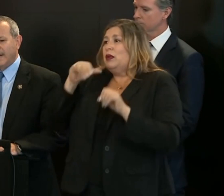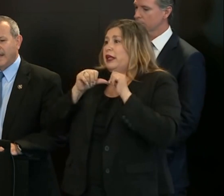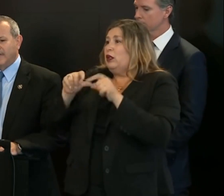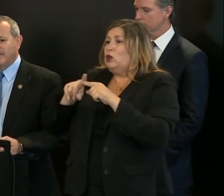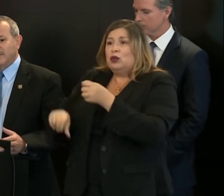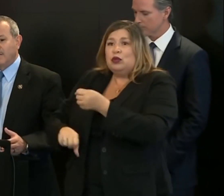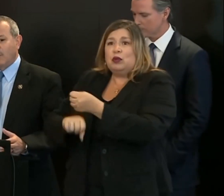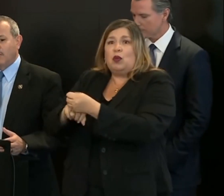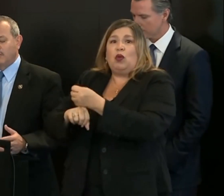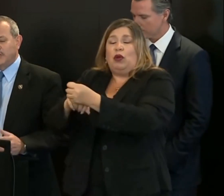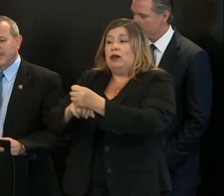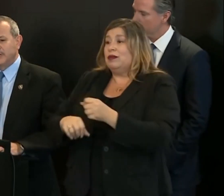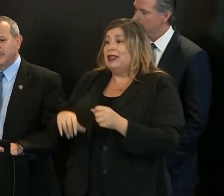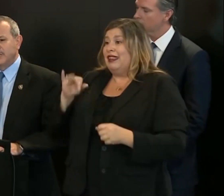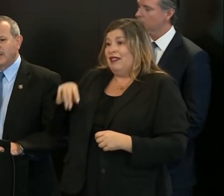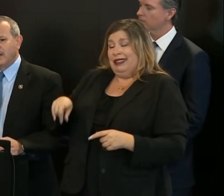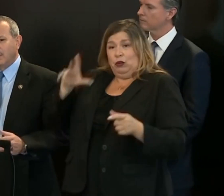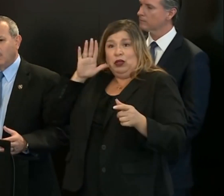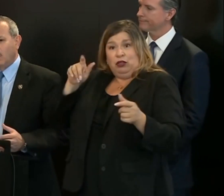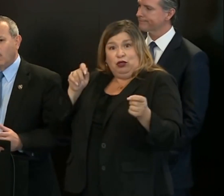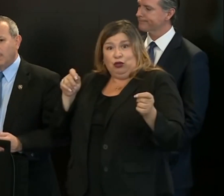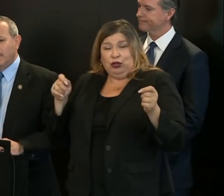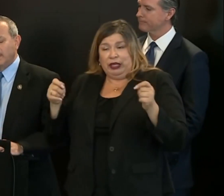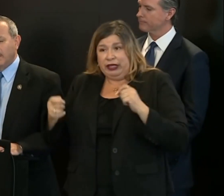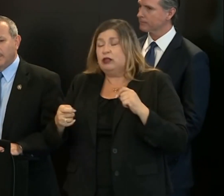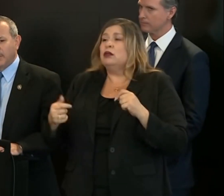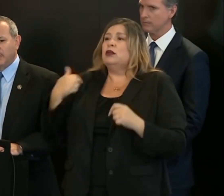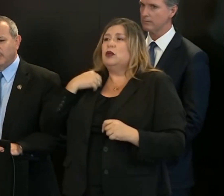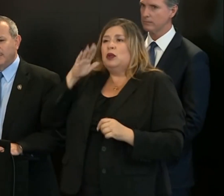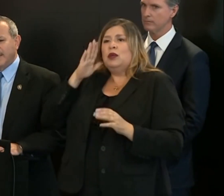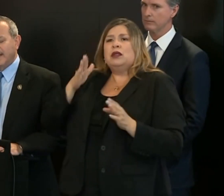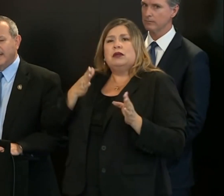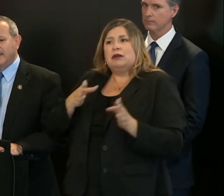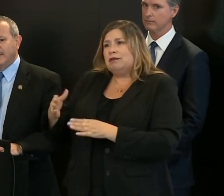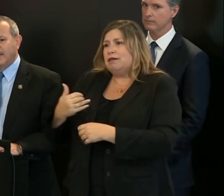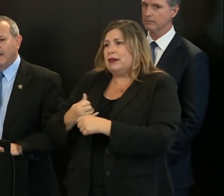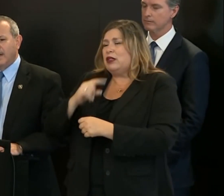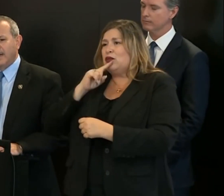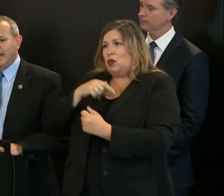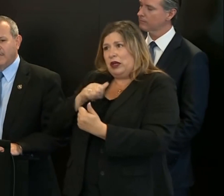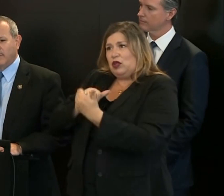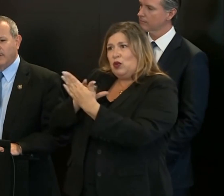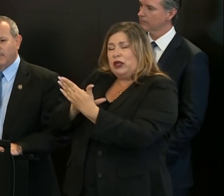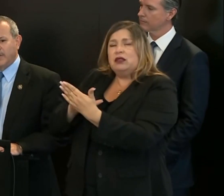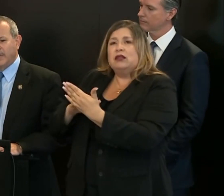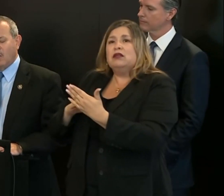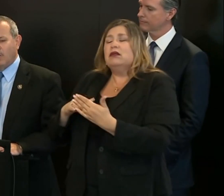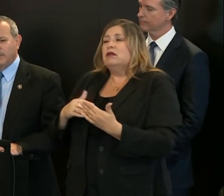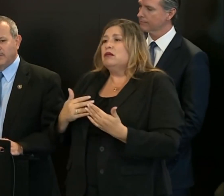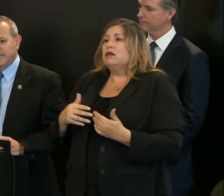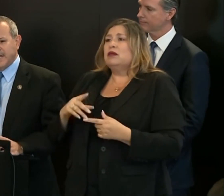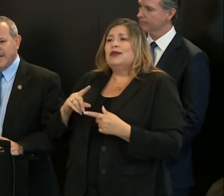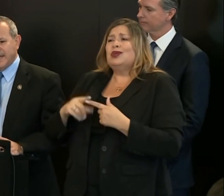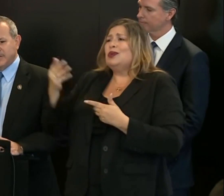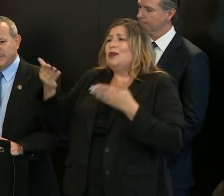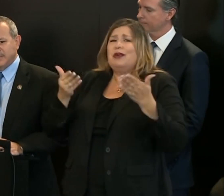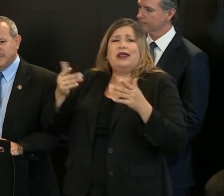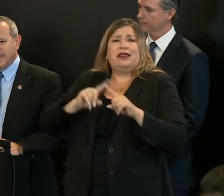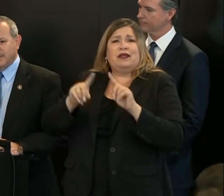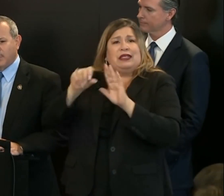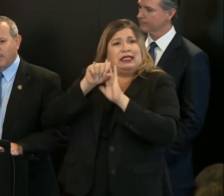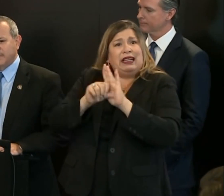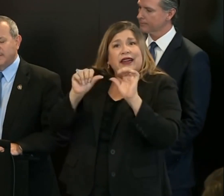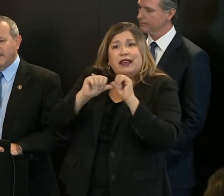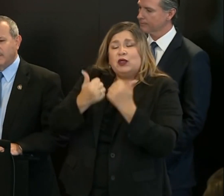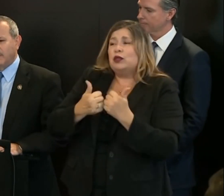support, and as it evolves or changes, we'll be prepared to do that in an effort of bringing all different state